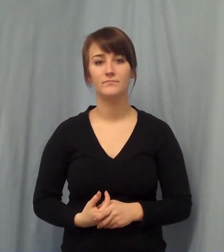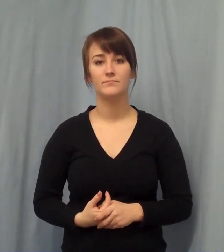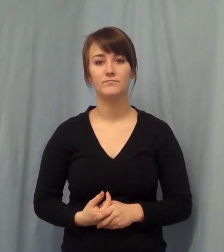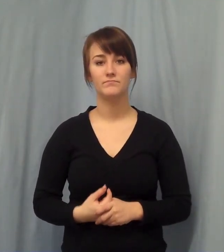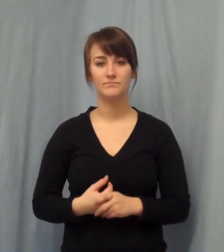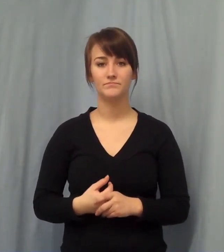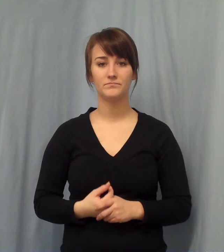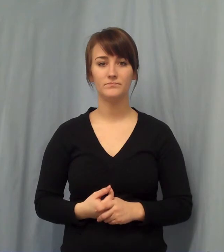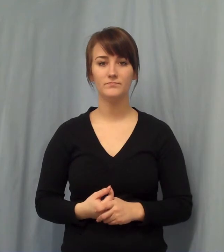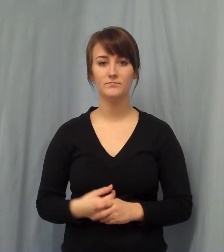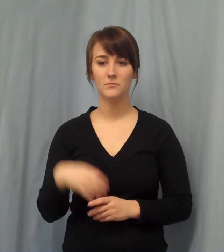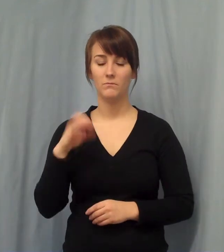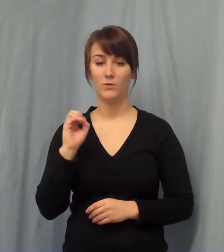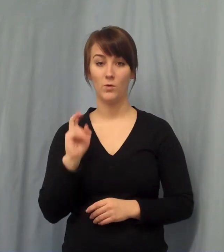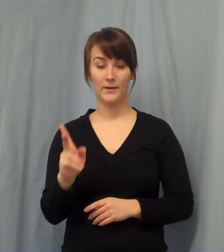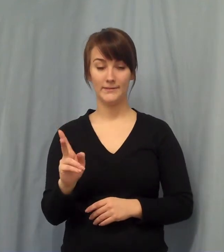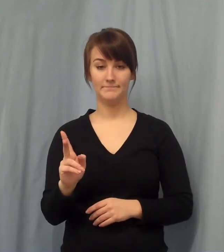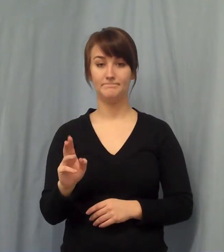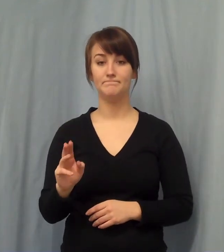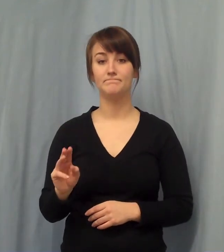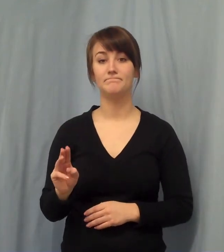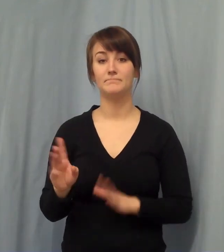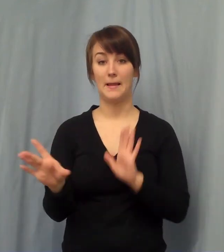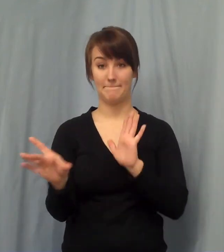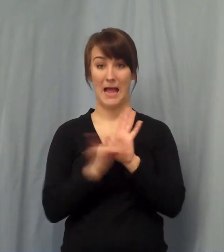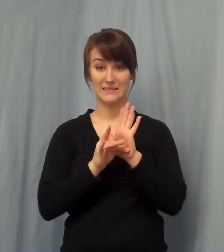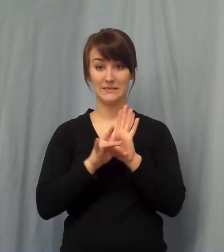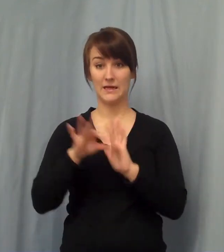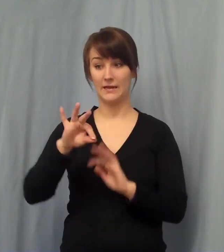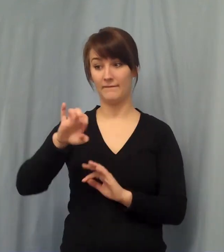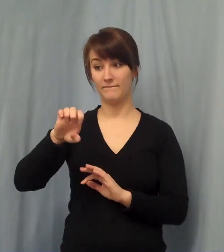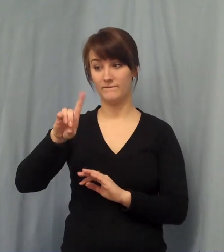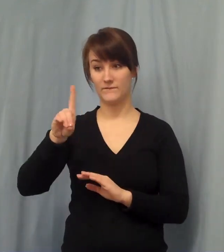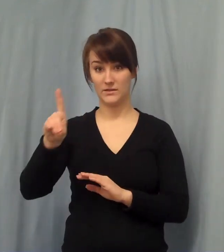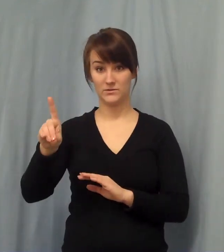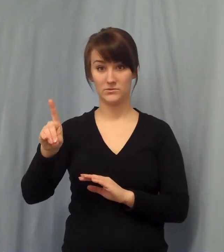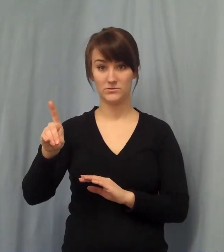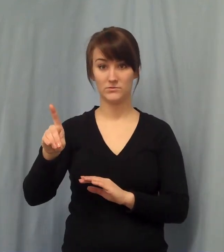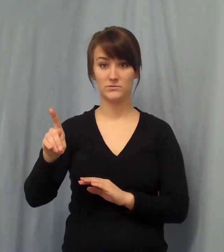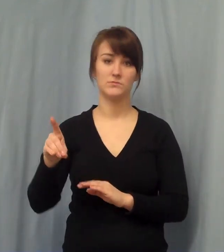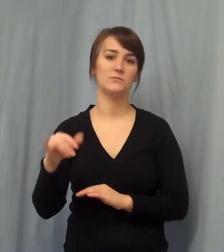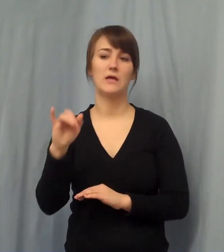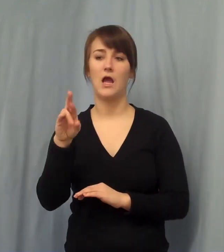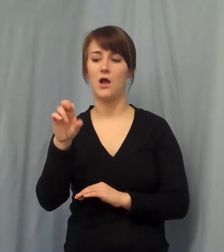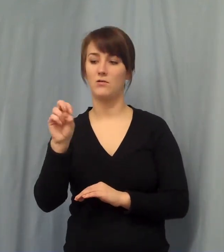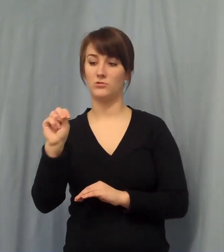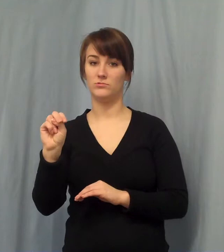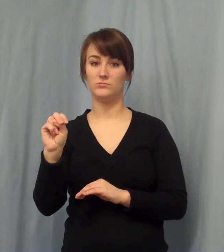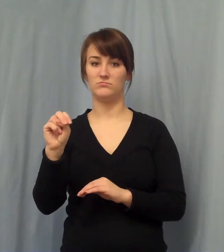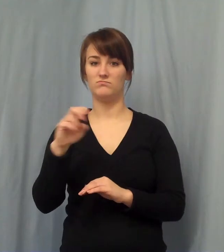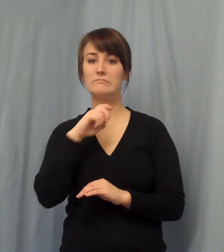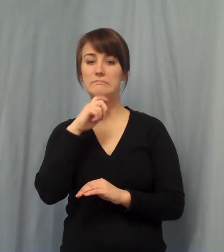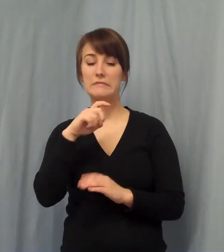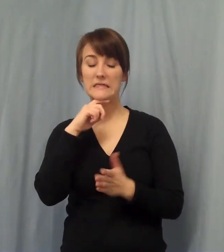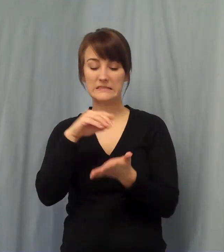Okay, the magnetic field is where you see the iron filings doing what? What do you think? What are they doing,